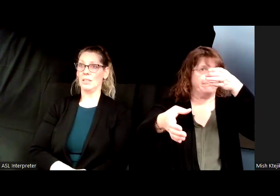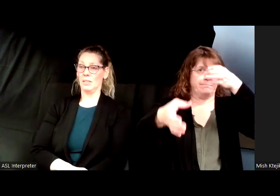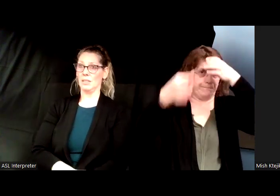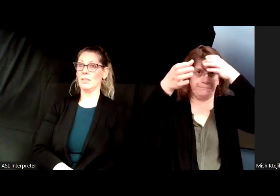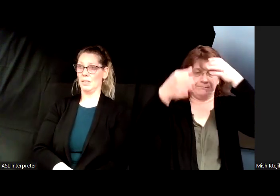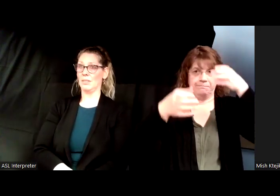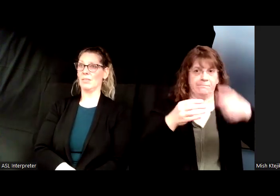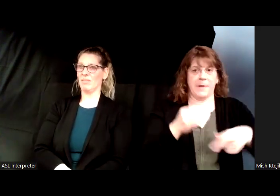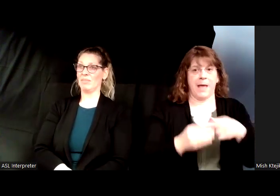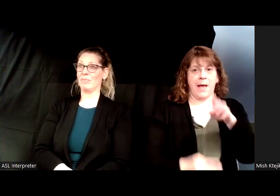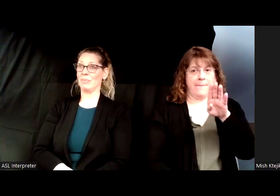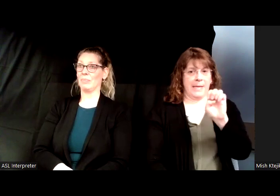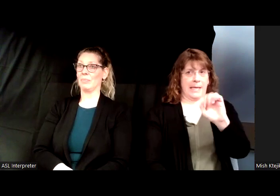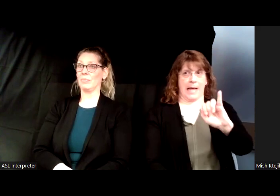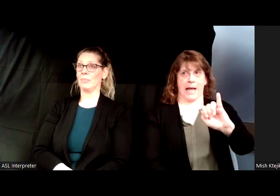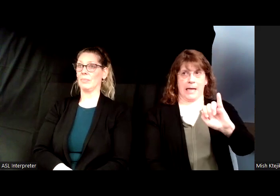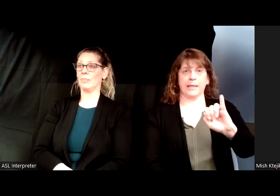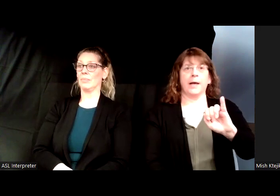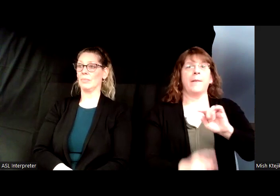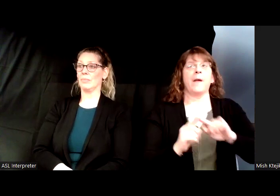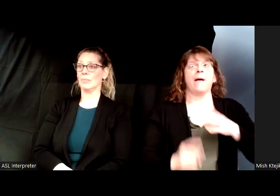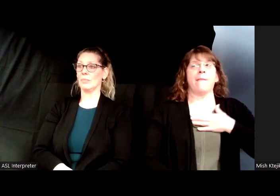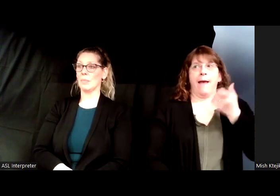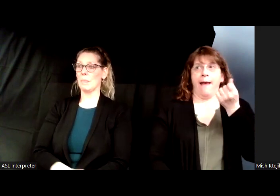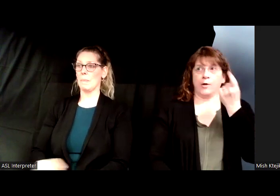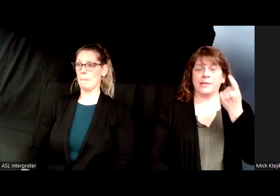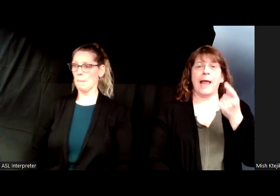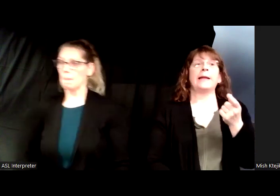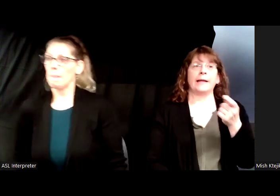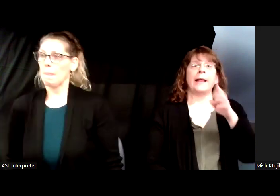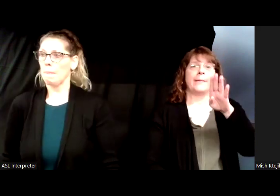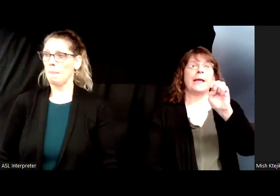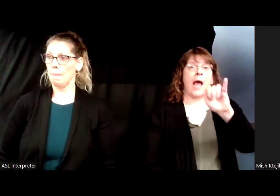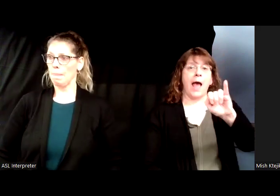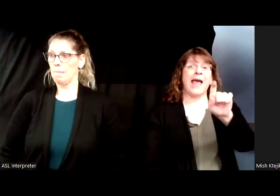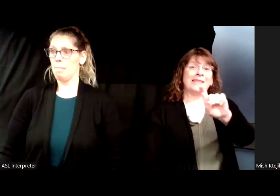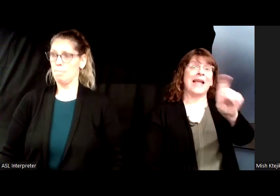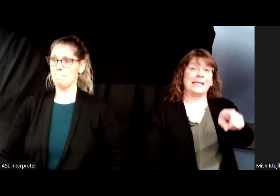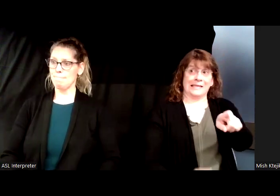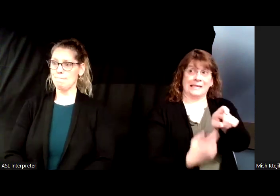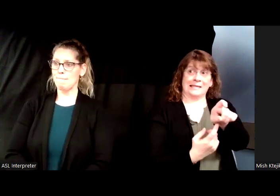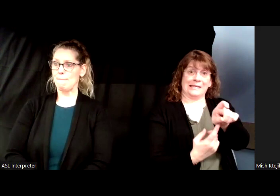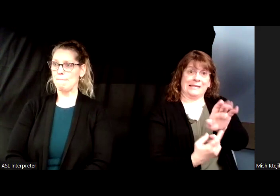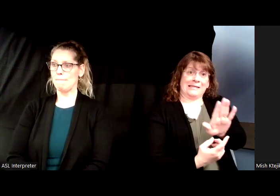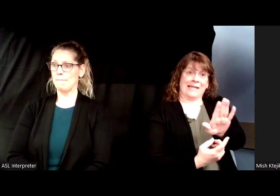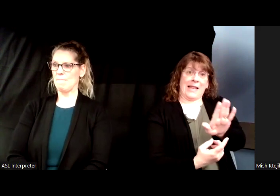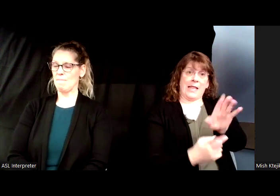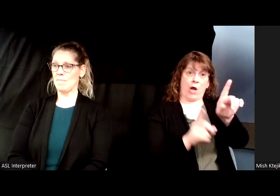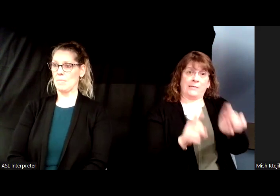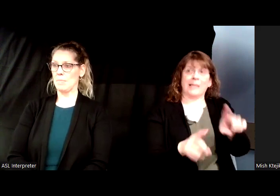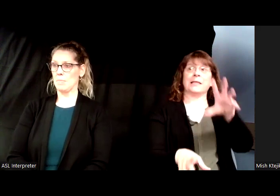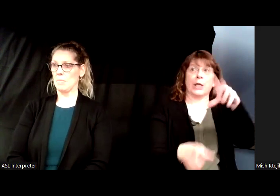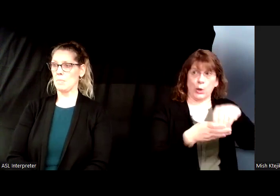Okay, I'm not very knowledgeable about the BEI, but it's from my understanding that the